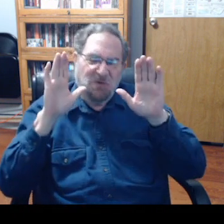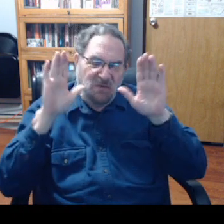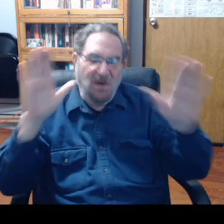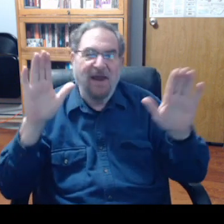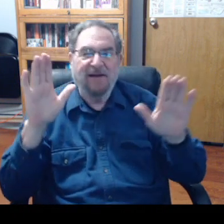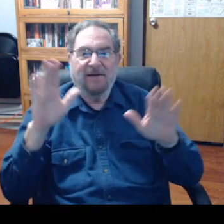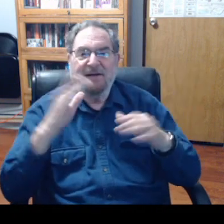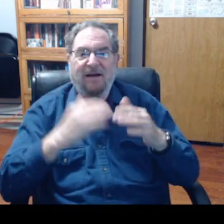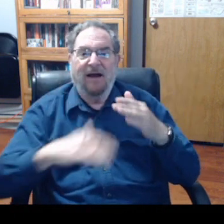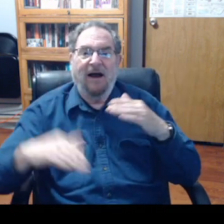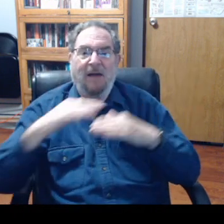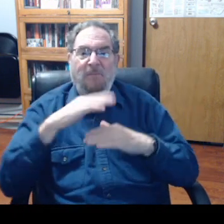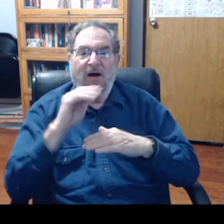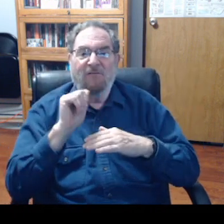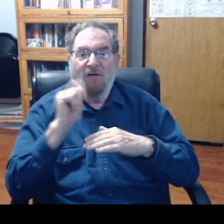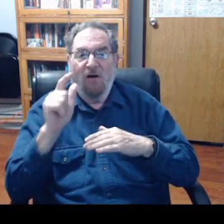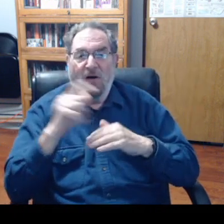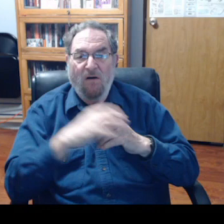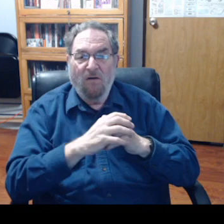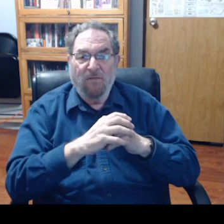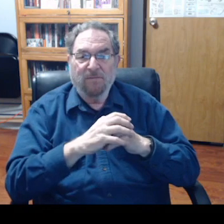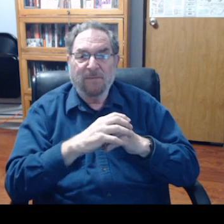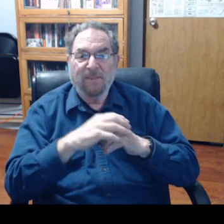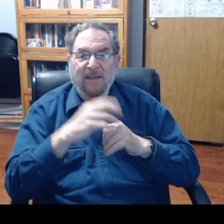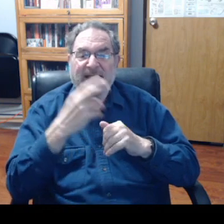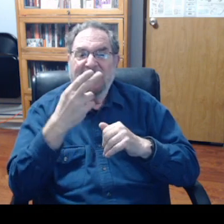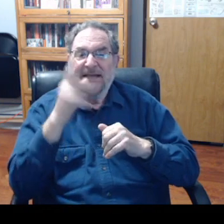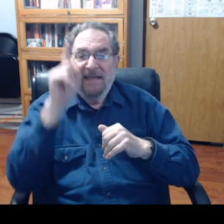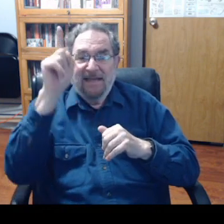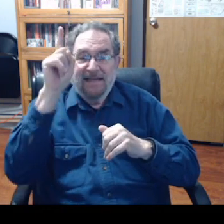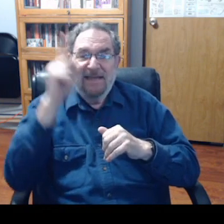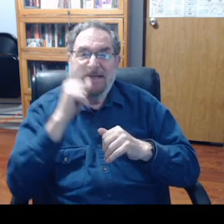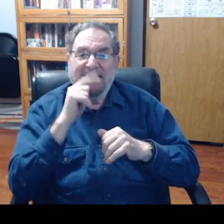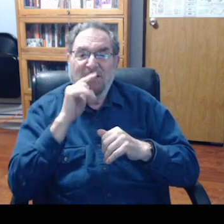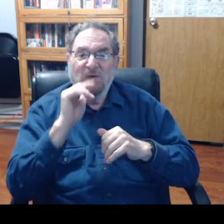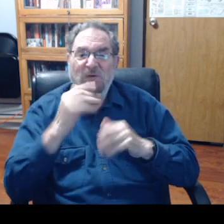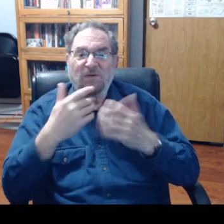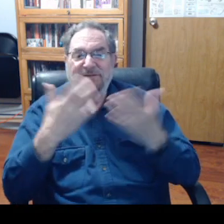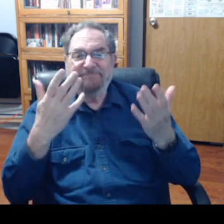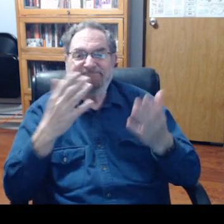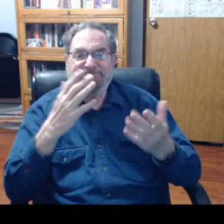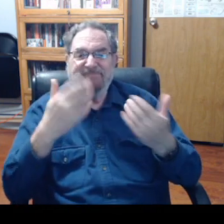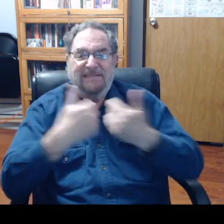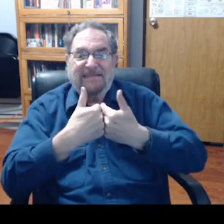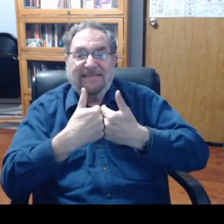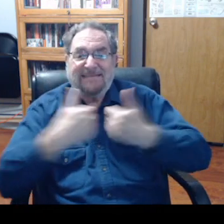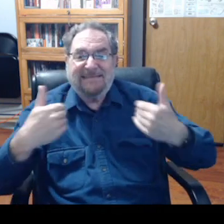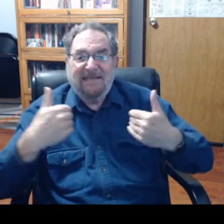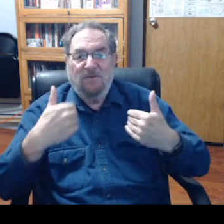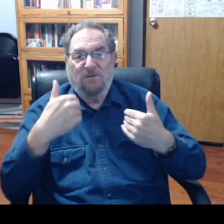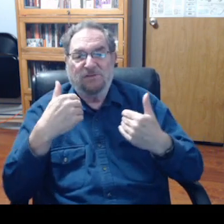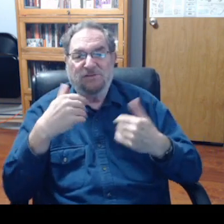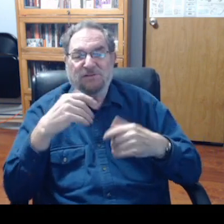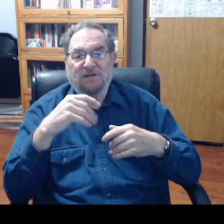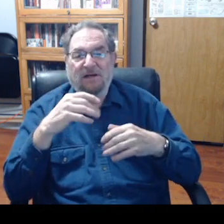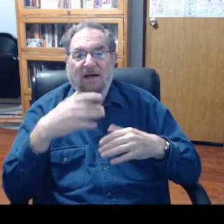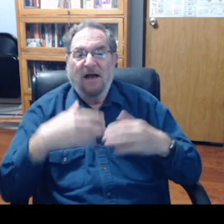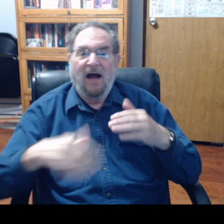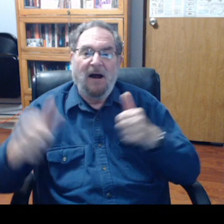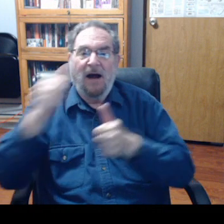is great above all, he who is